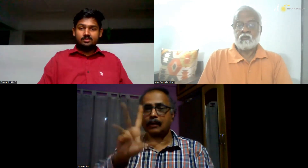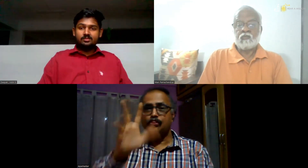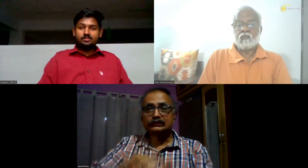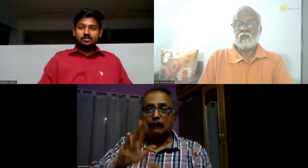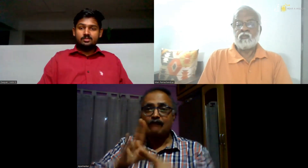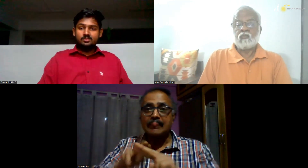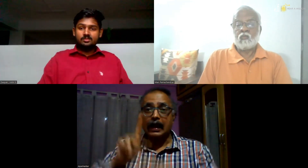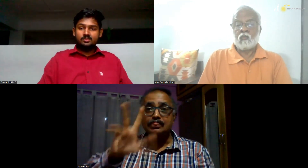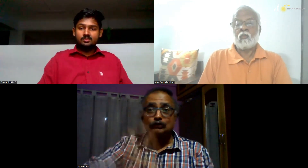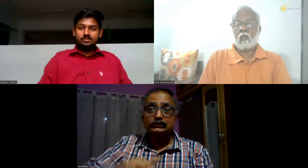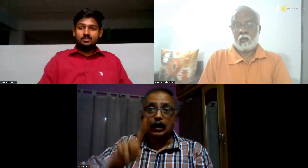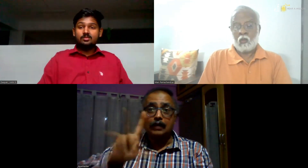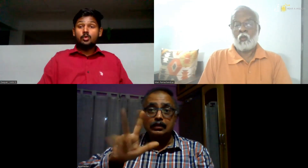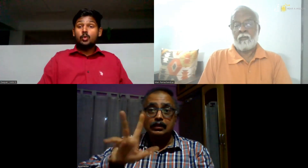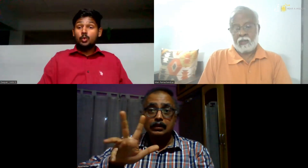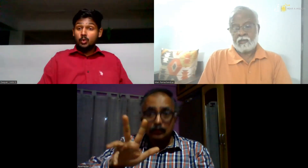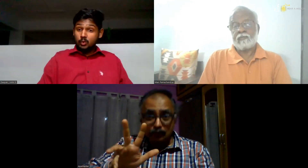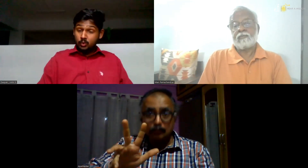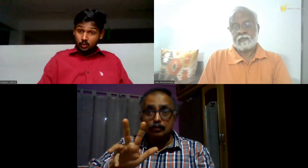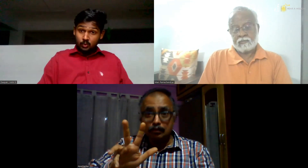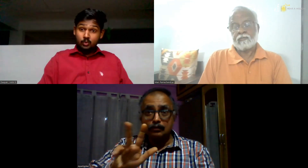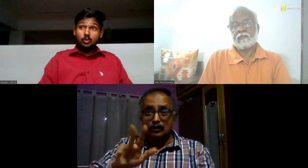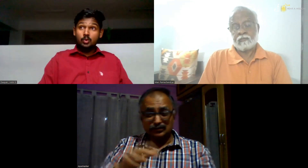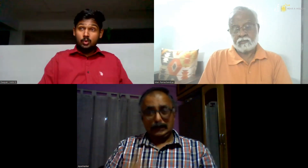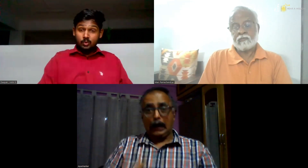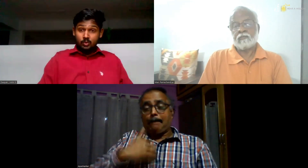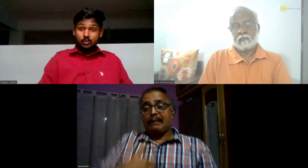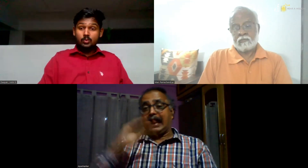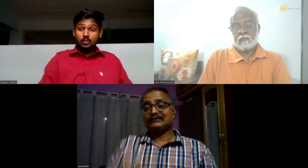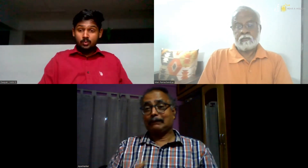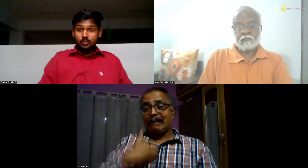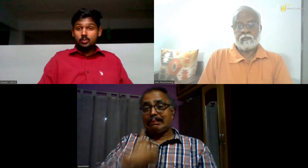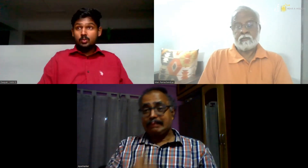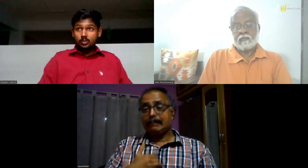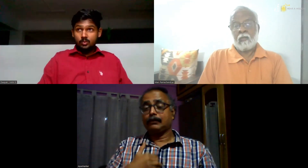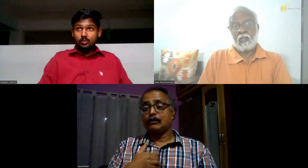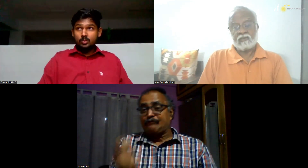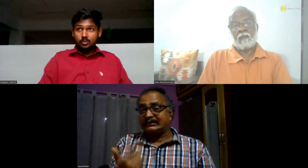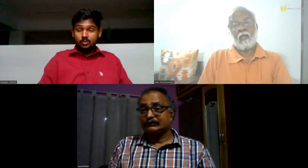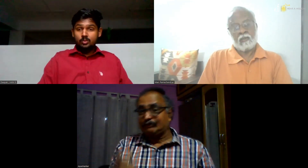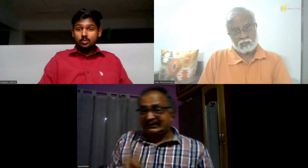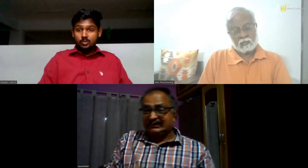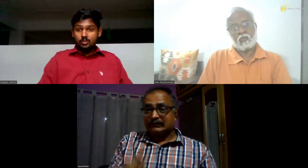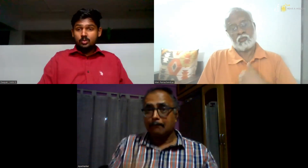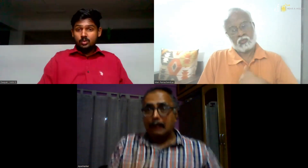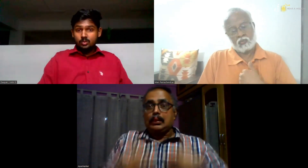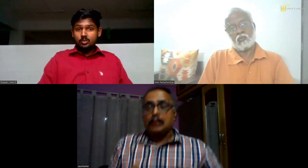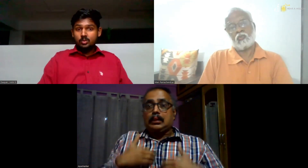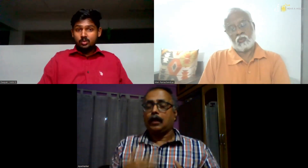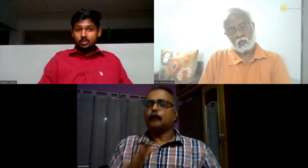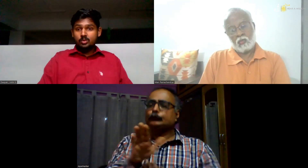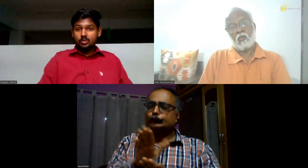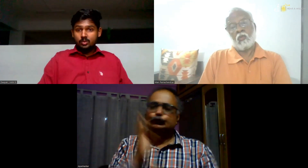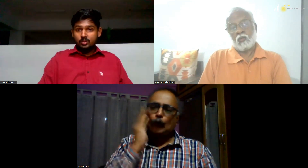plain walking road and all. So yeah, that was 18,000 kilometer above on the ground. And sometimes, you